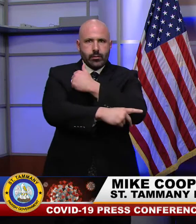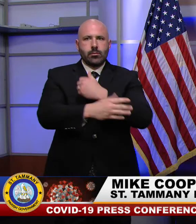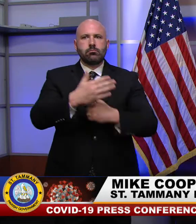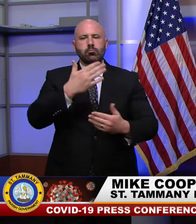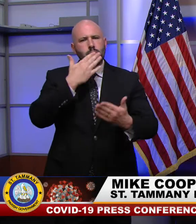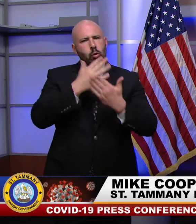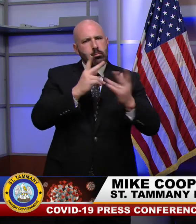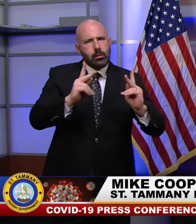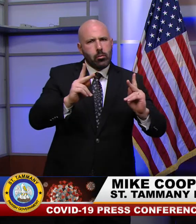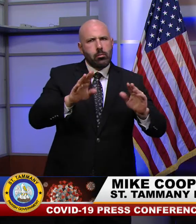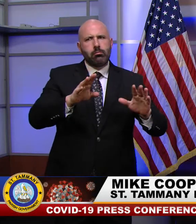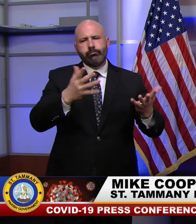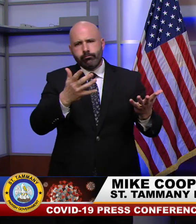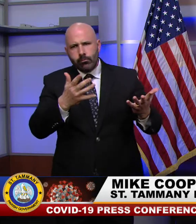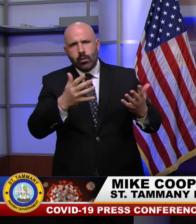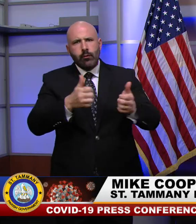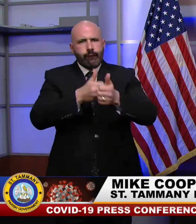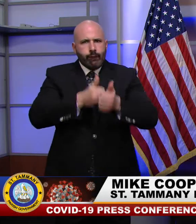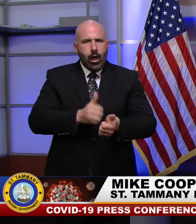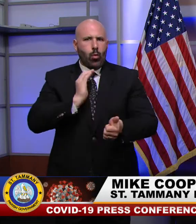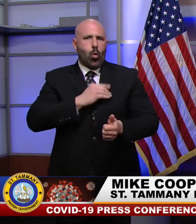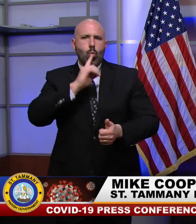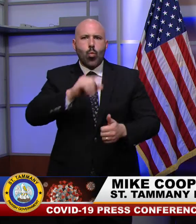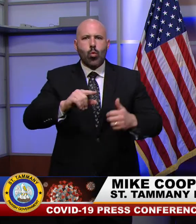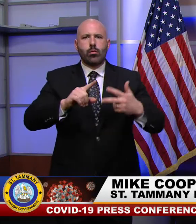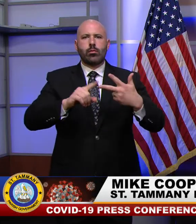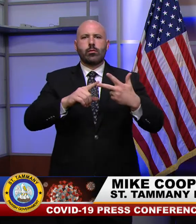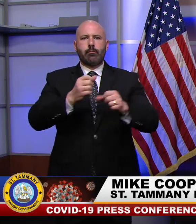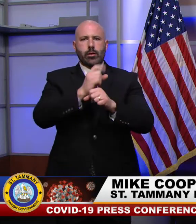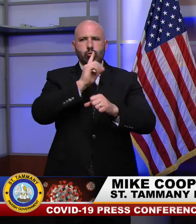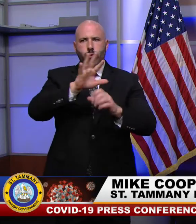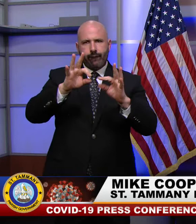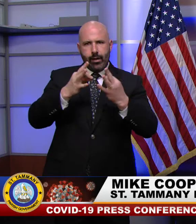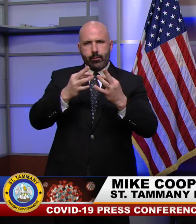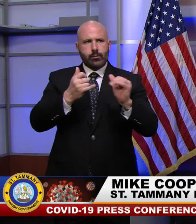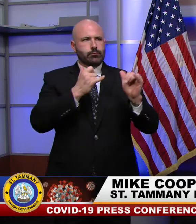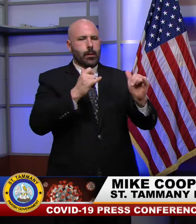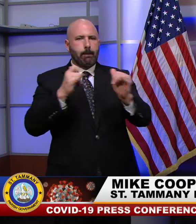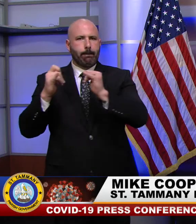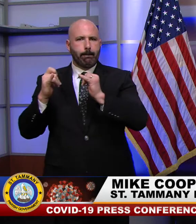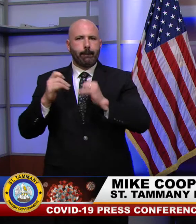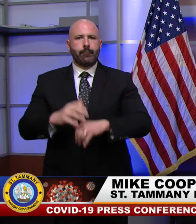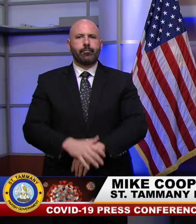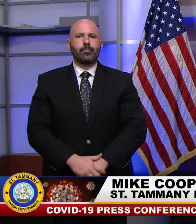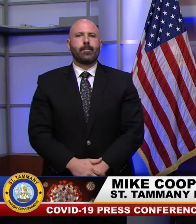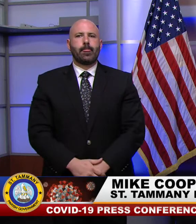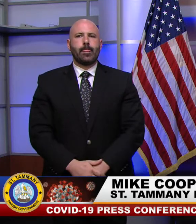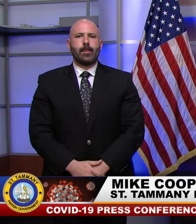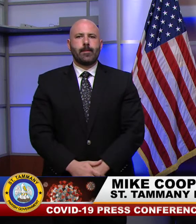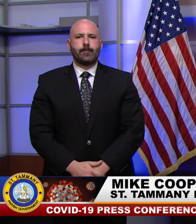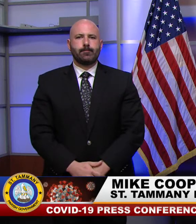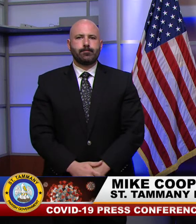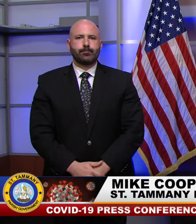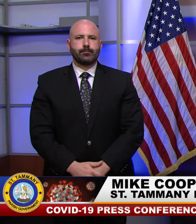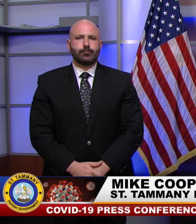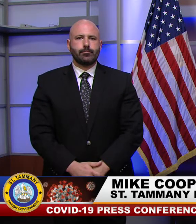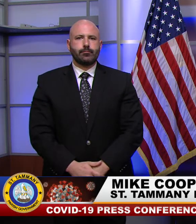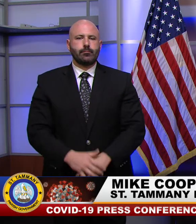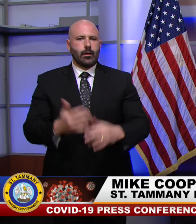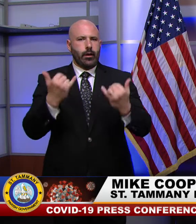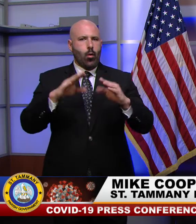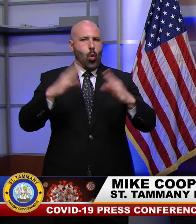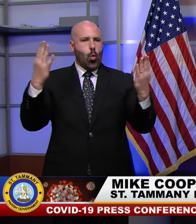orders, and make sure your family does the same. Now I'm going to open the lines